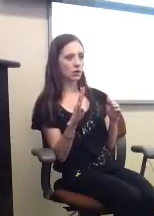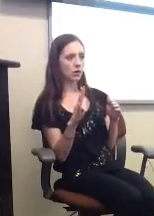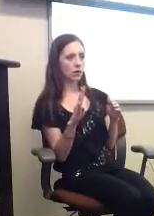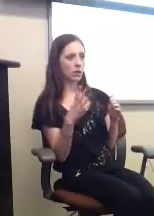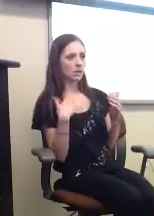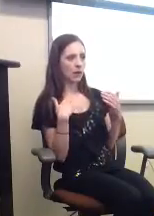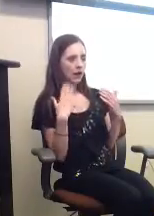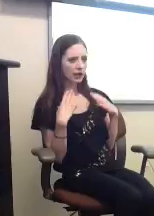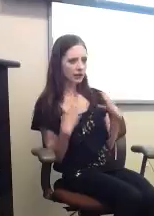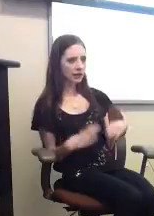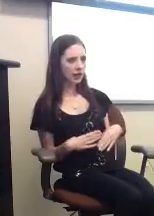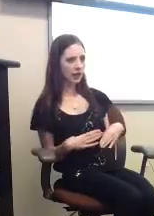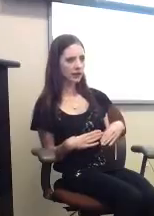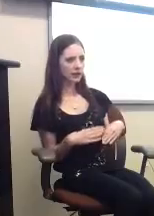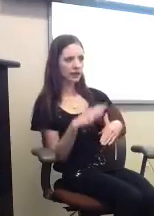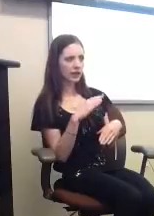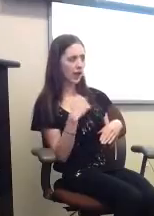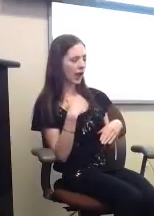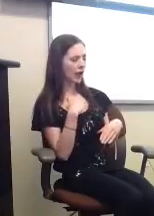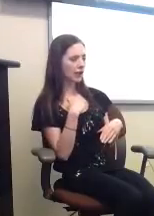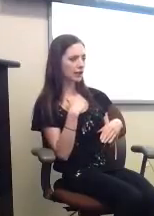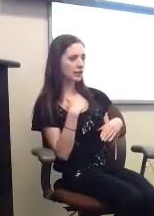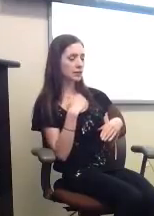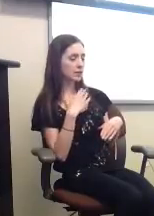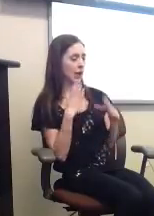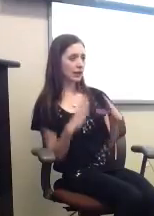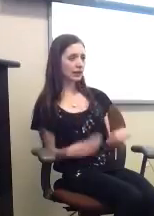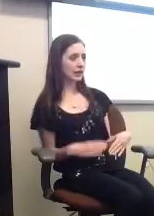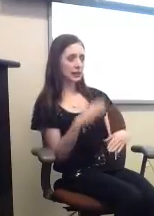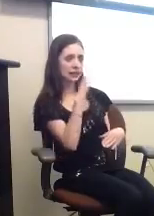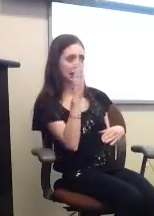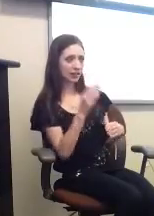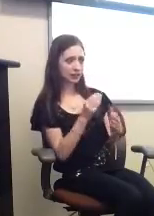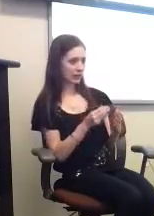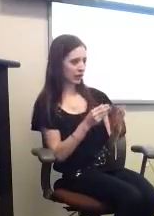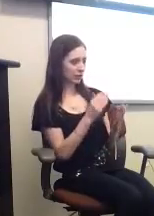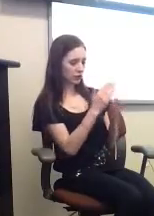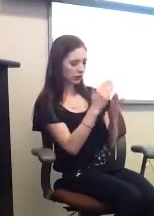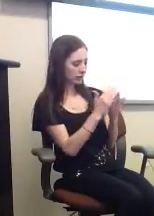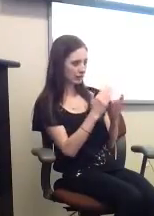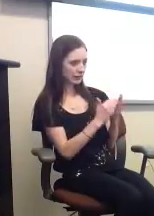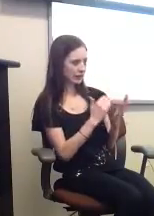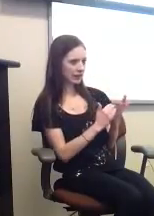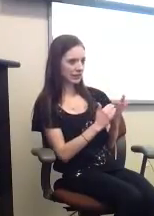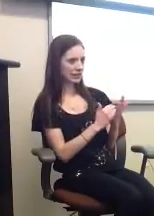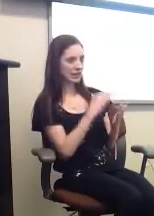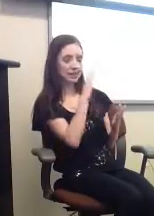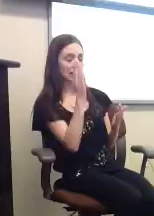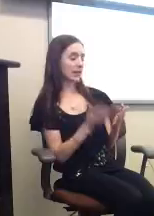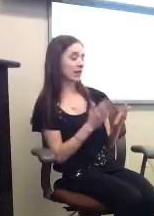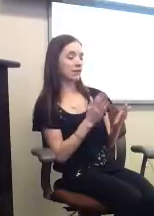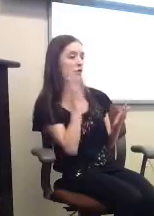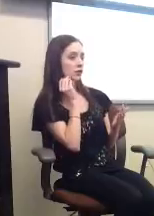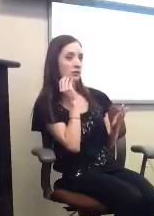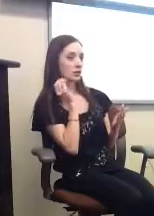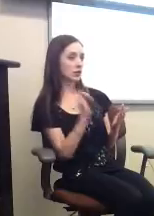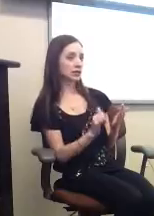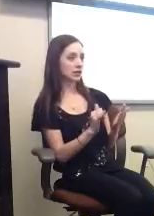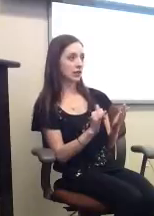never list. I have never in 3.5 years had for a list somebody 21, 22, 23,